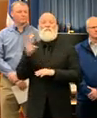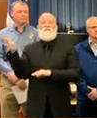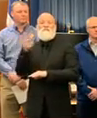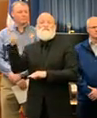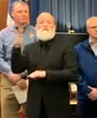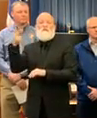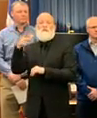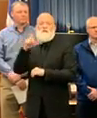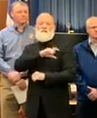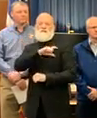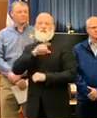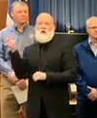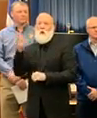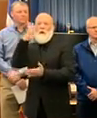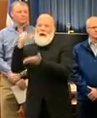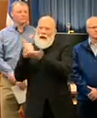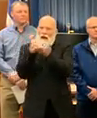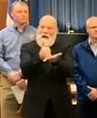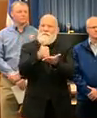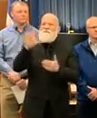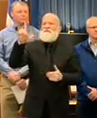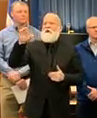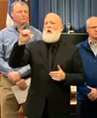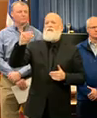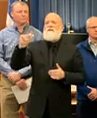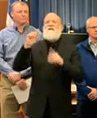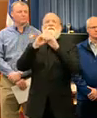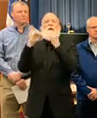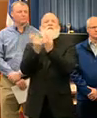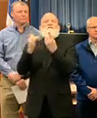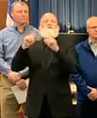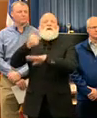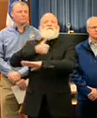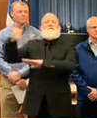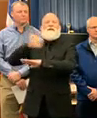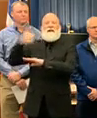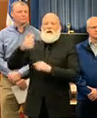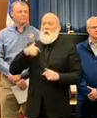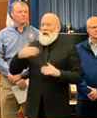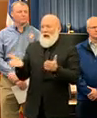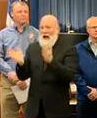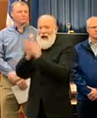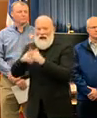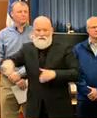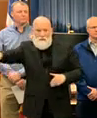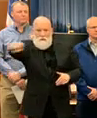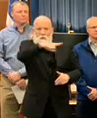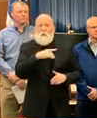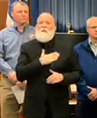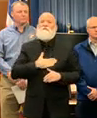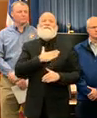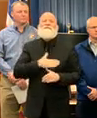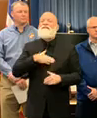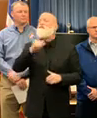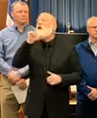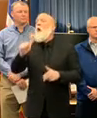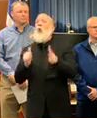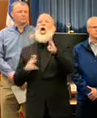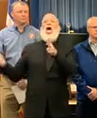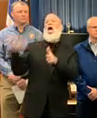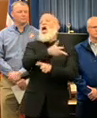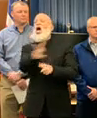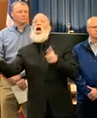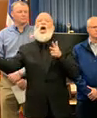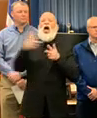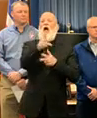you to please be cognizant of that and allow those escorts to do their job and do their work, allow them plenty of room to work. Please be